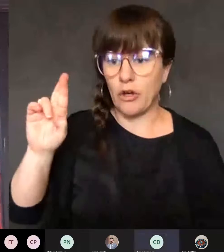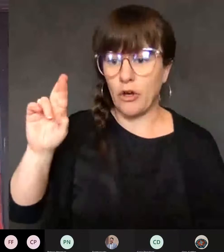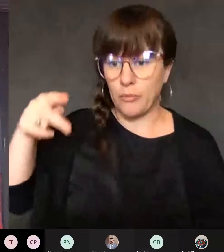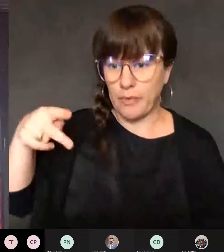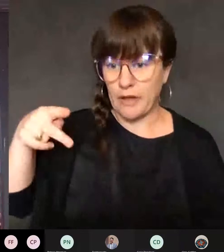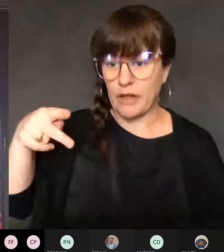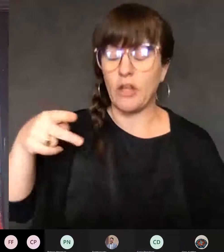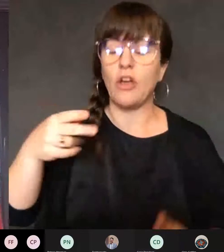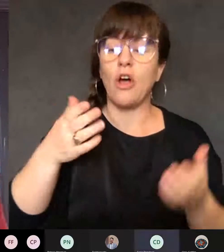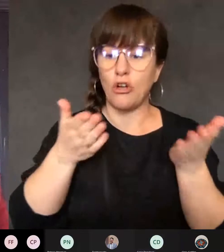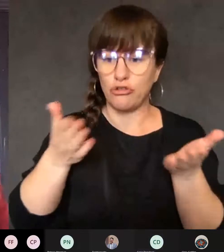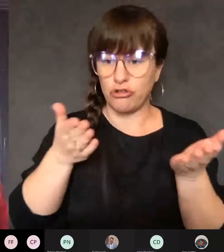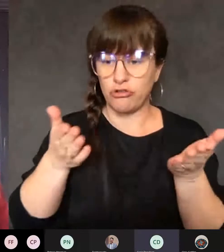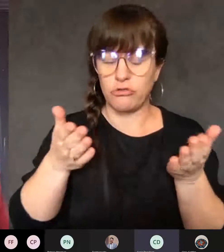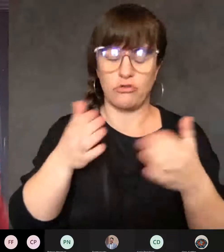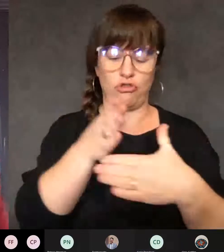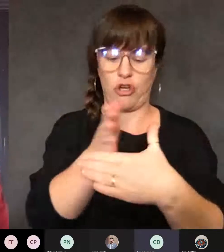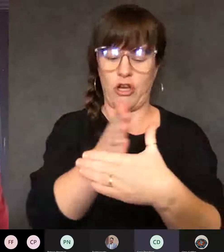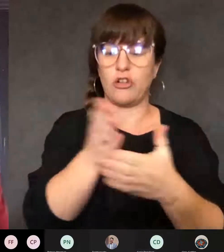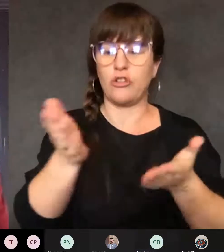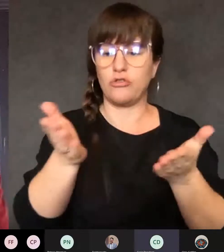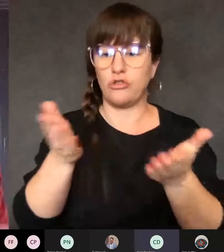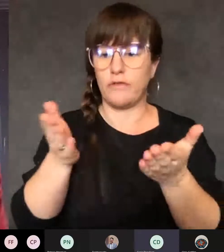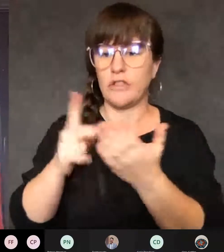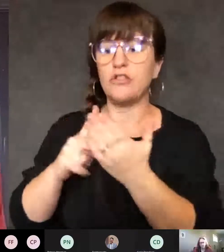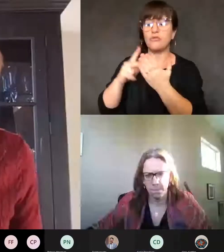services project that we're working on with